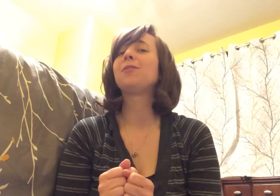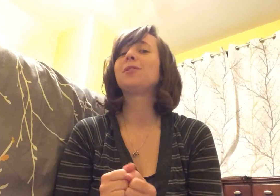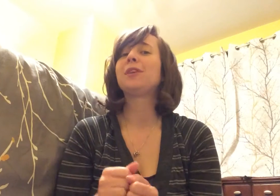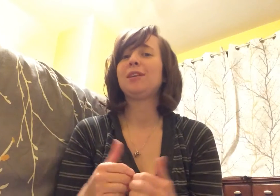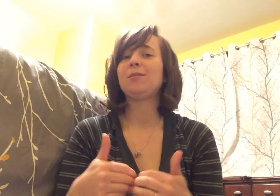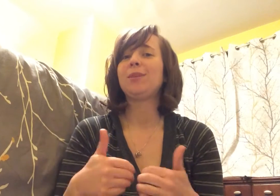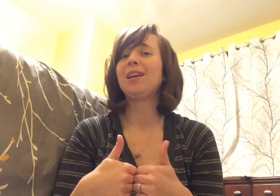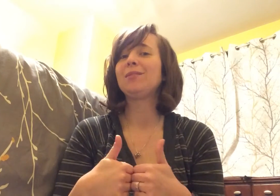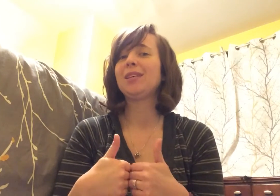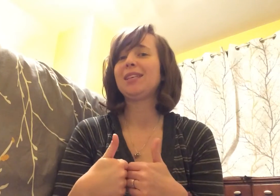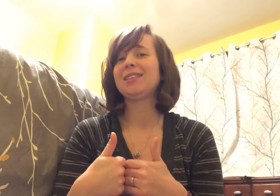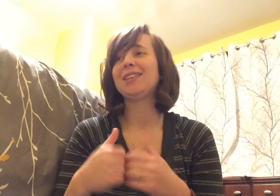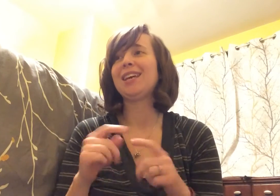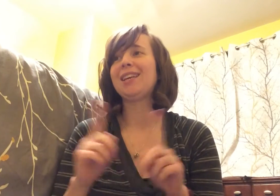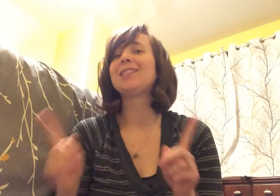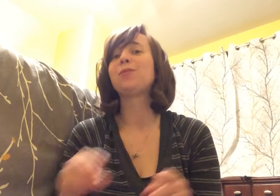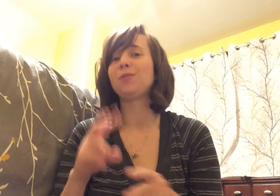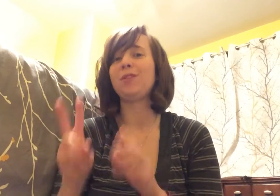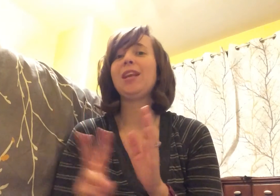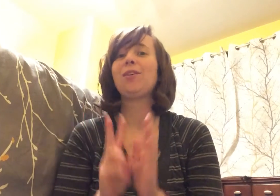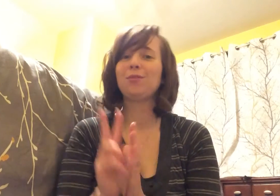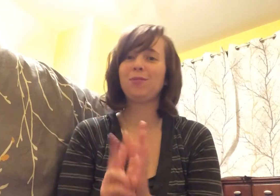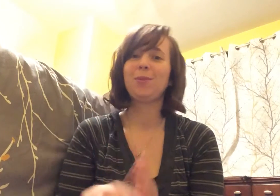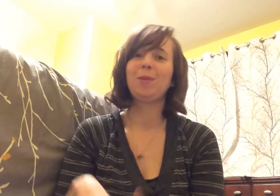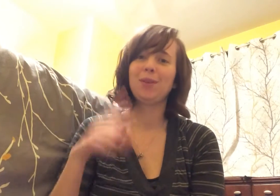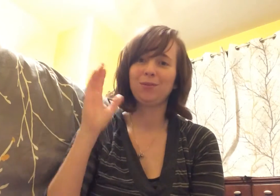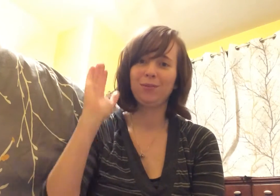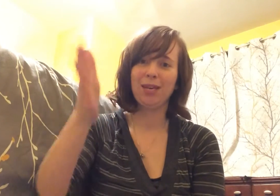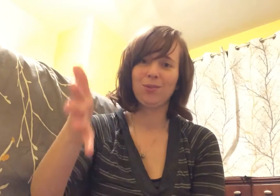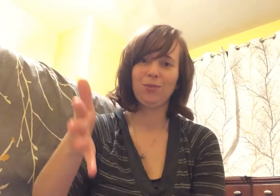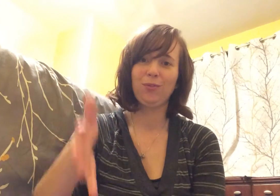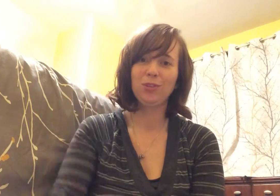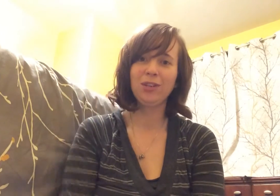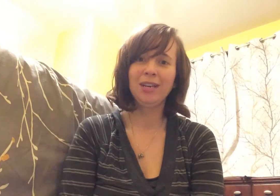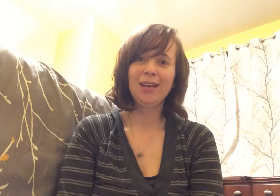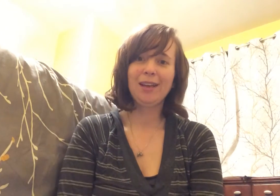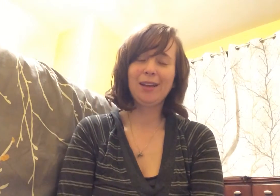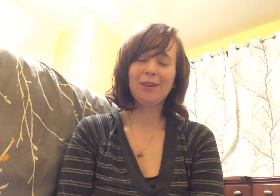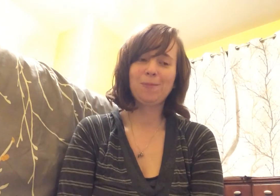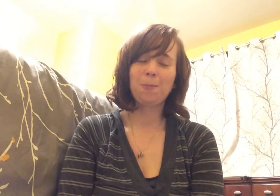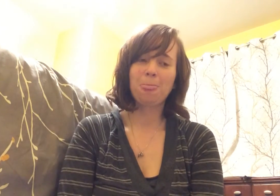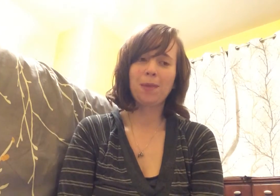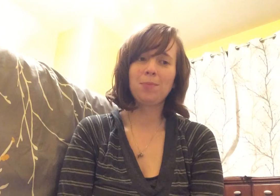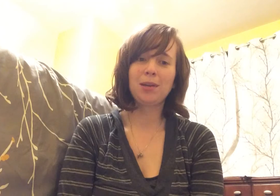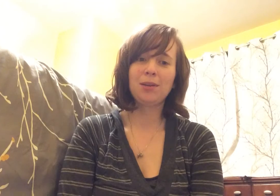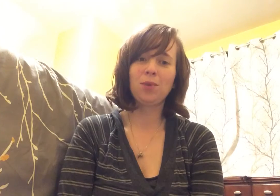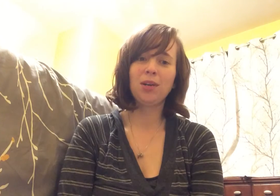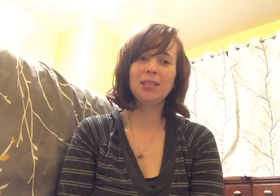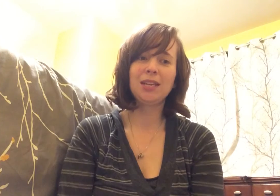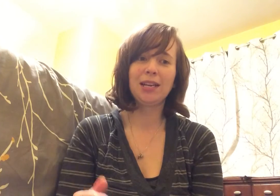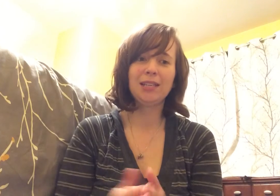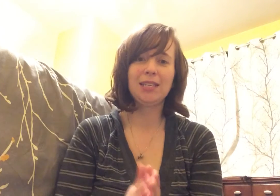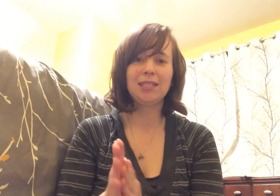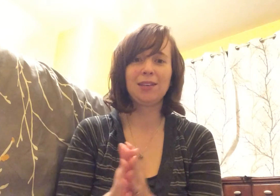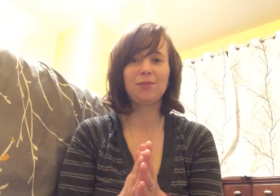for kind of like a different video for maybe later in the future. But wanted to kind of at least give